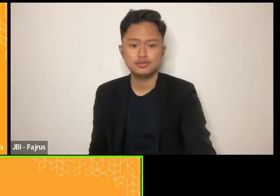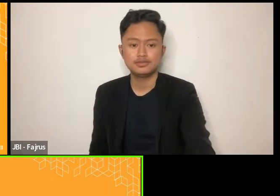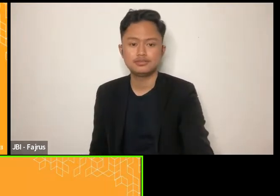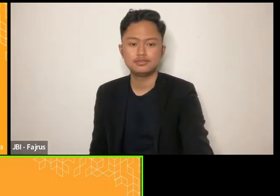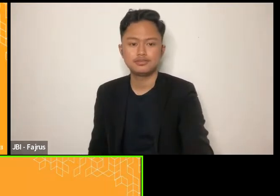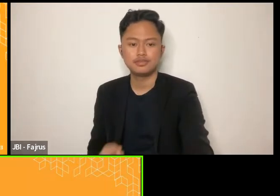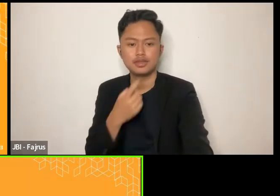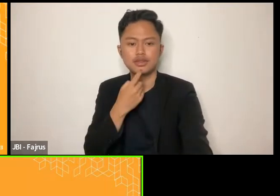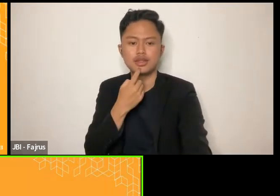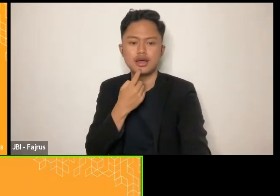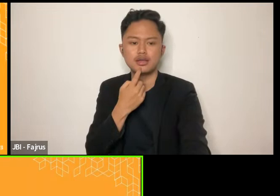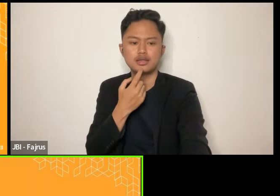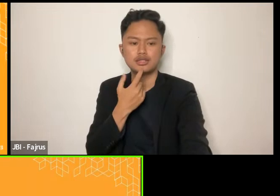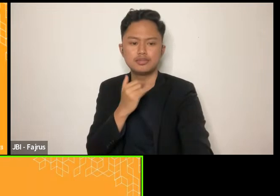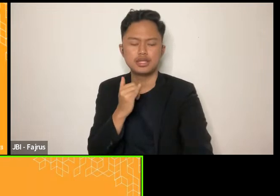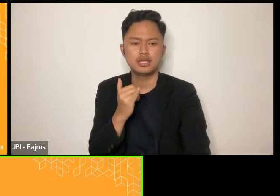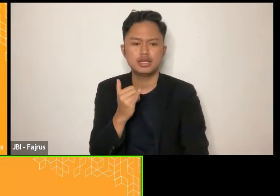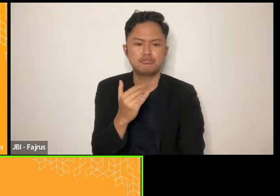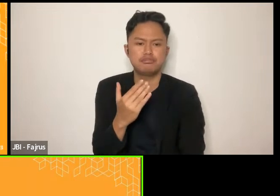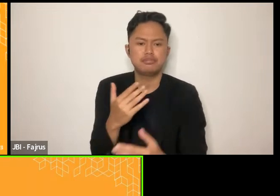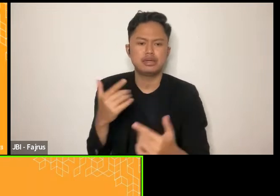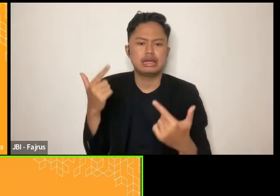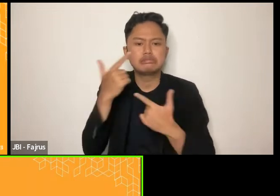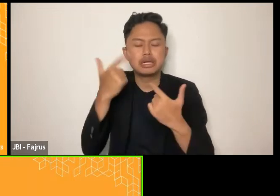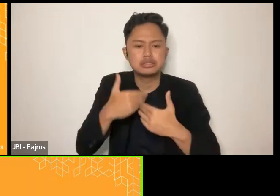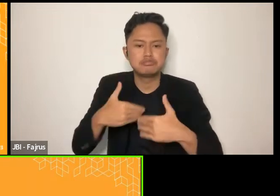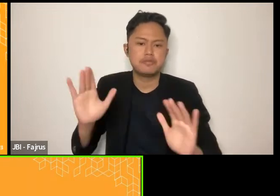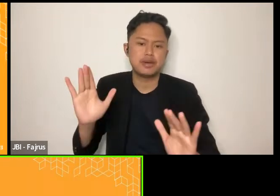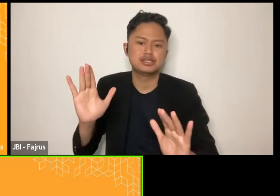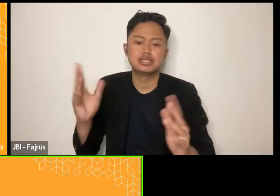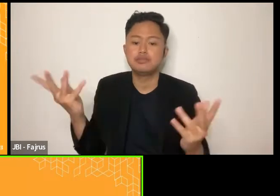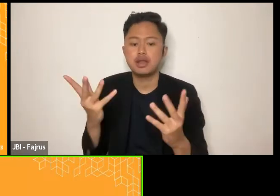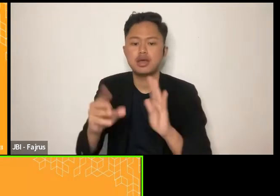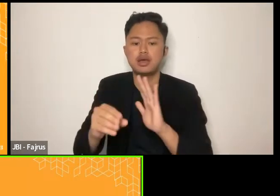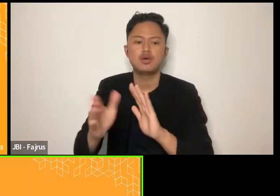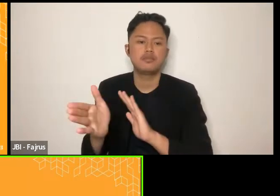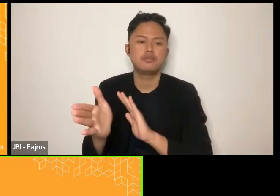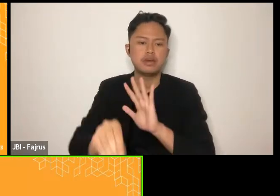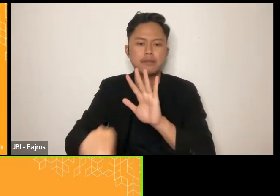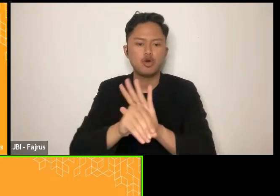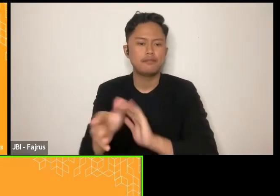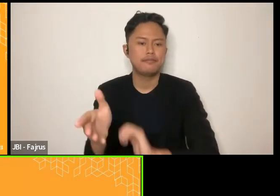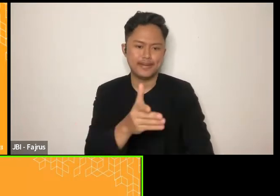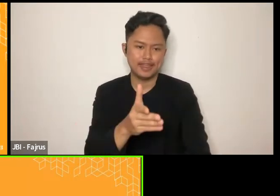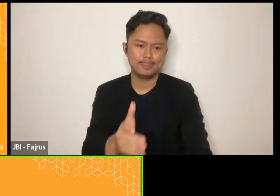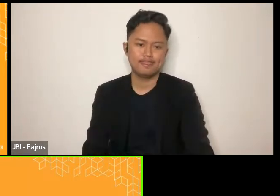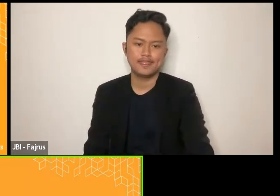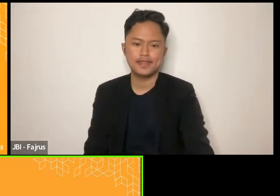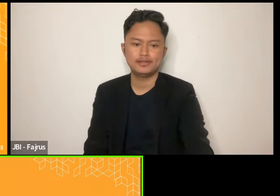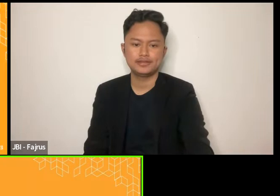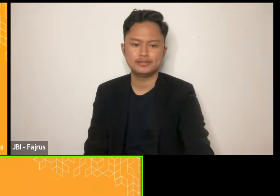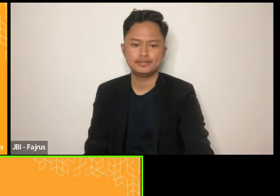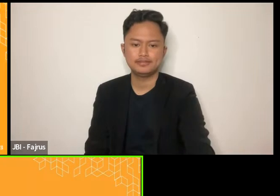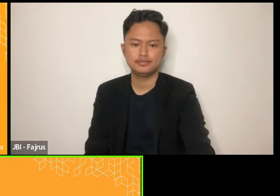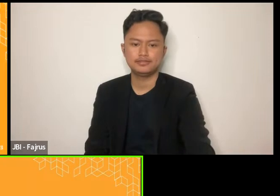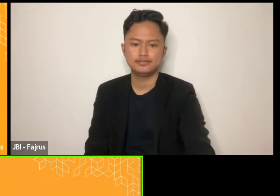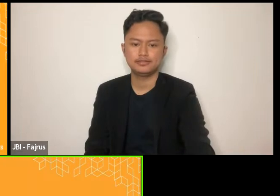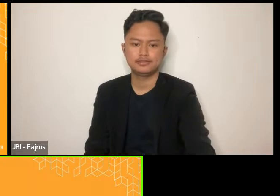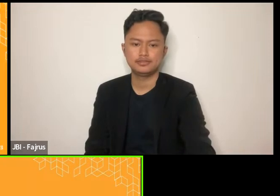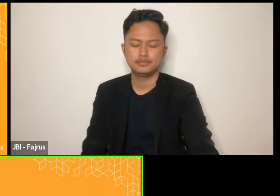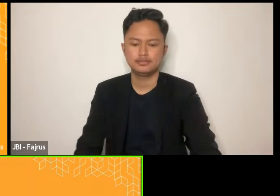of expression that is decreasing in West Papua, and related,